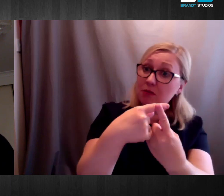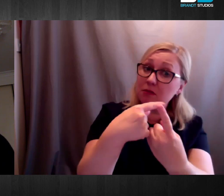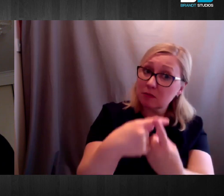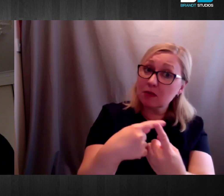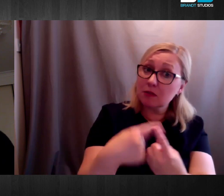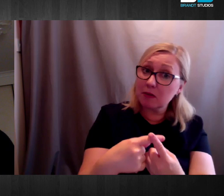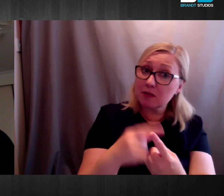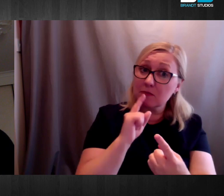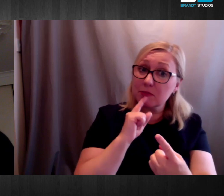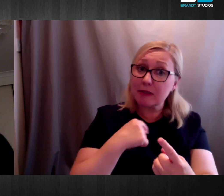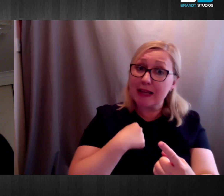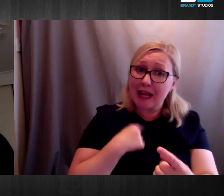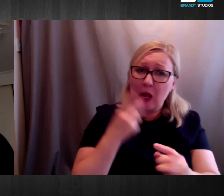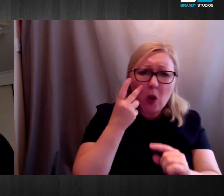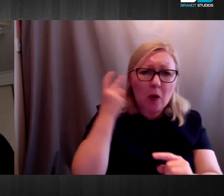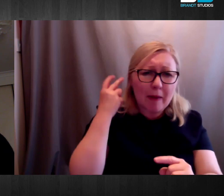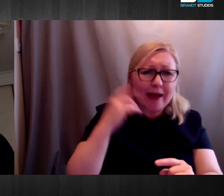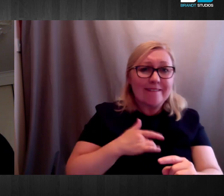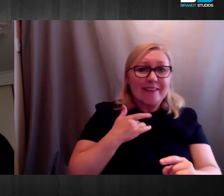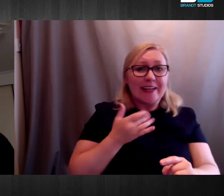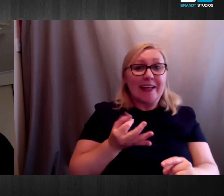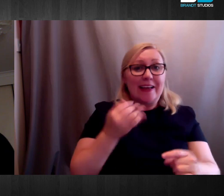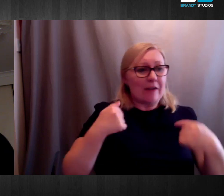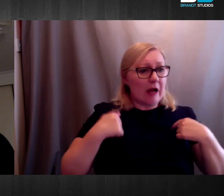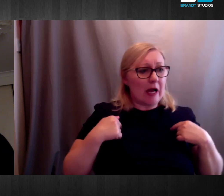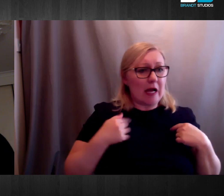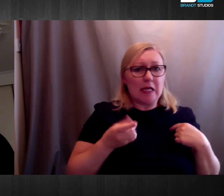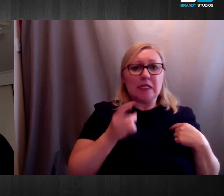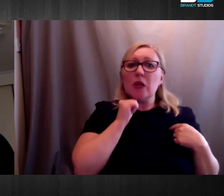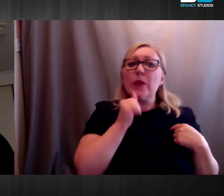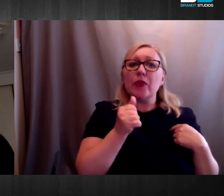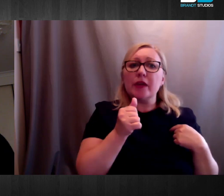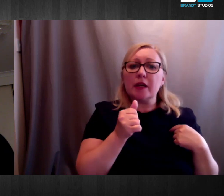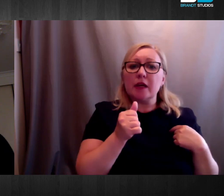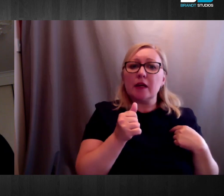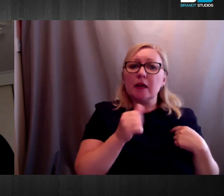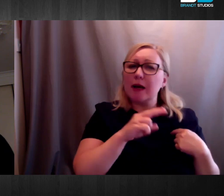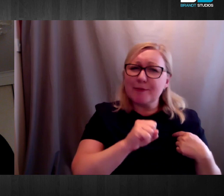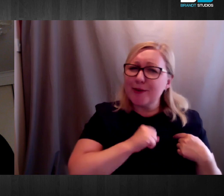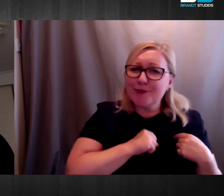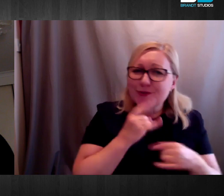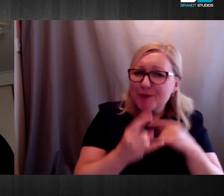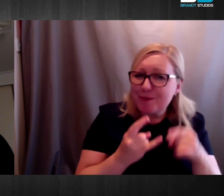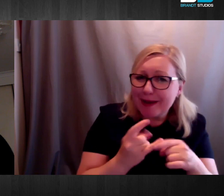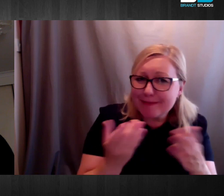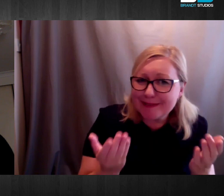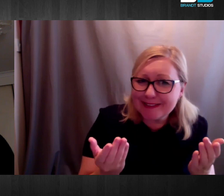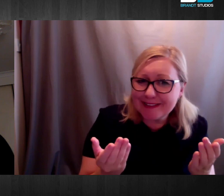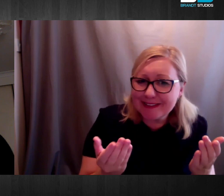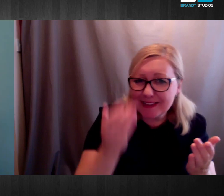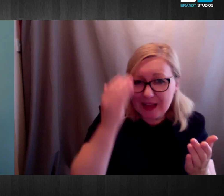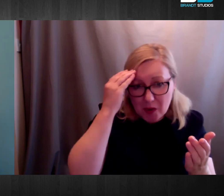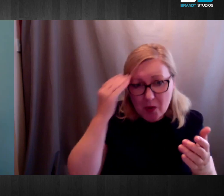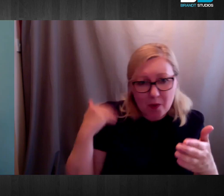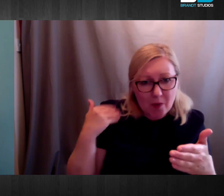around the country what would have happened, but for the projects that we've had input into, it's been very successful.